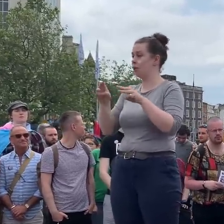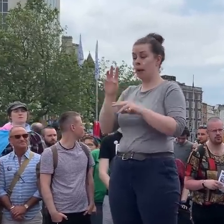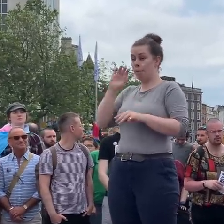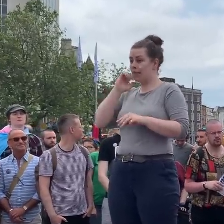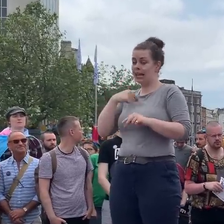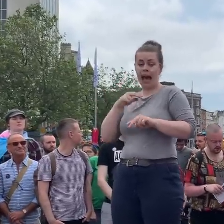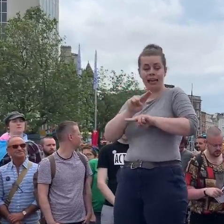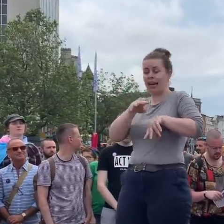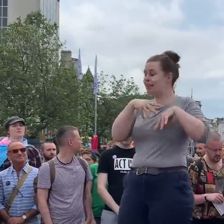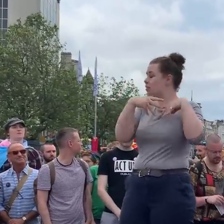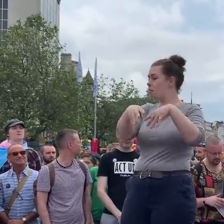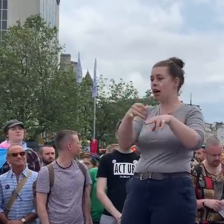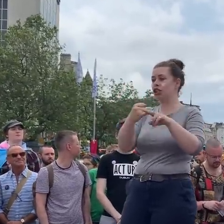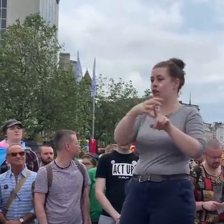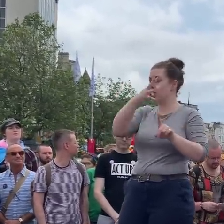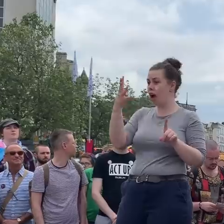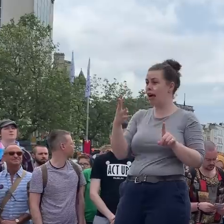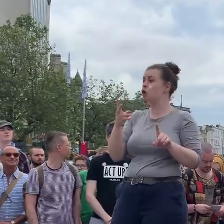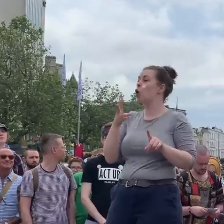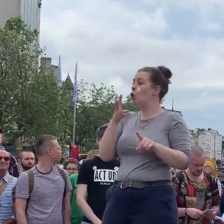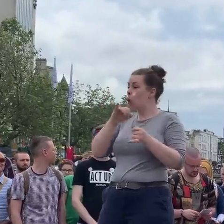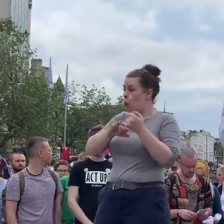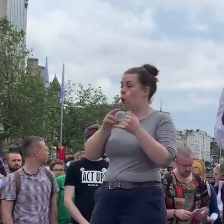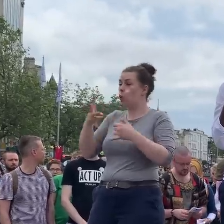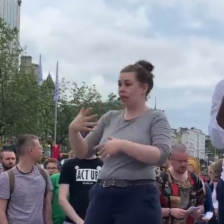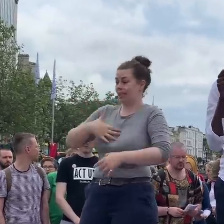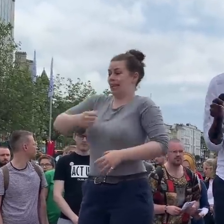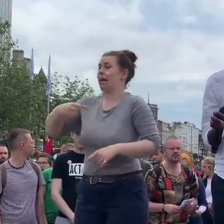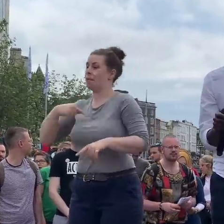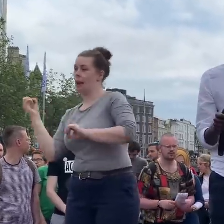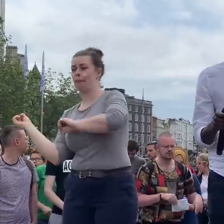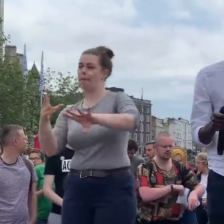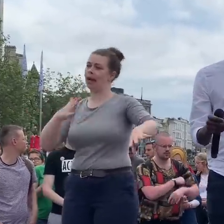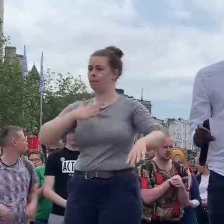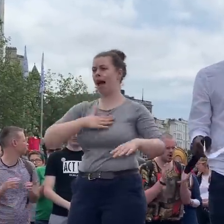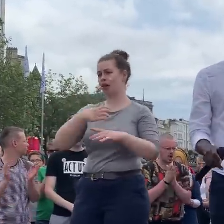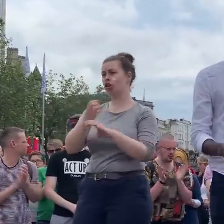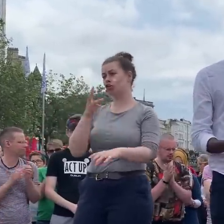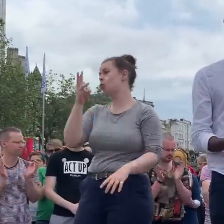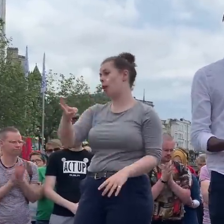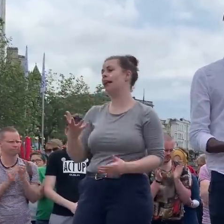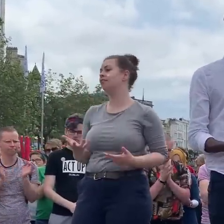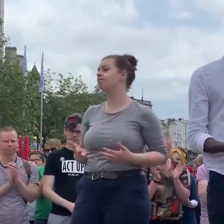police officers who could snatch me and deport me back to my country.